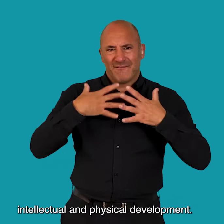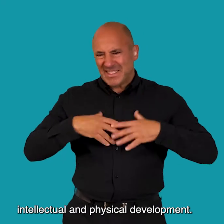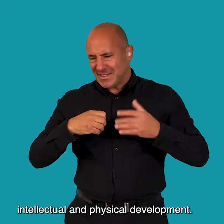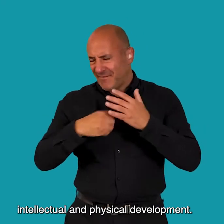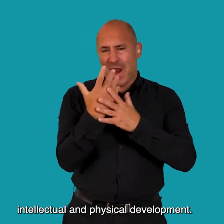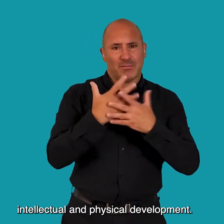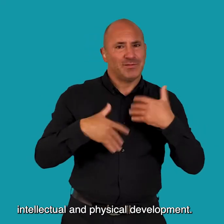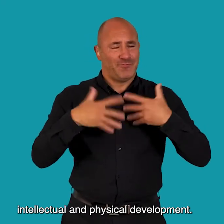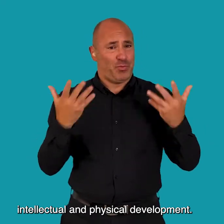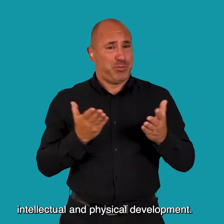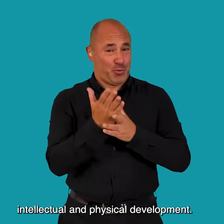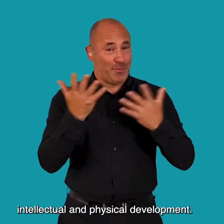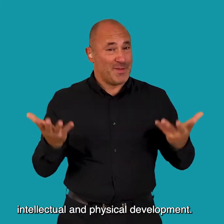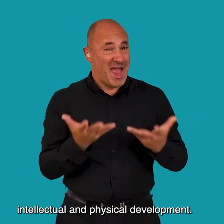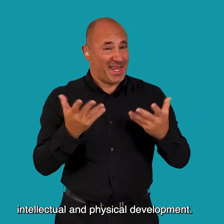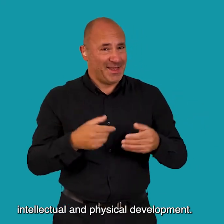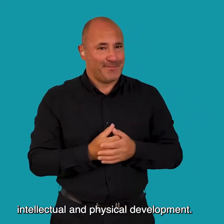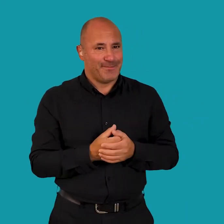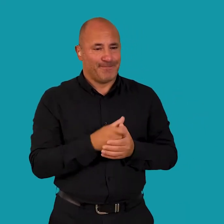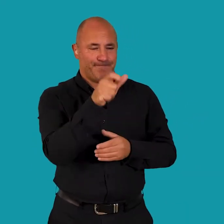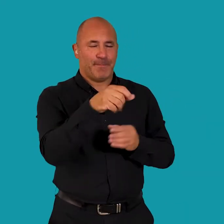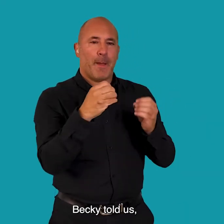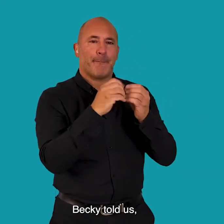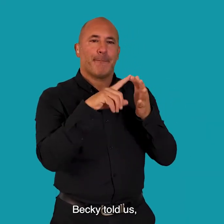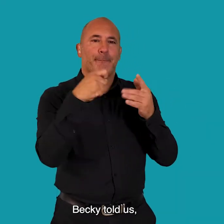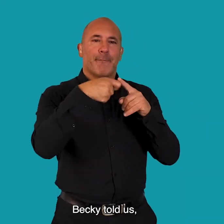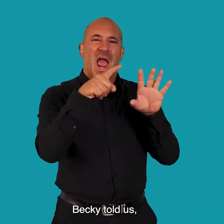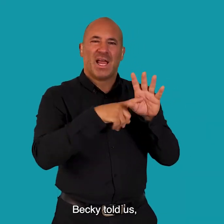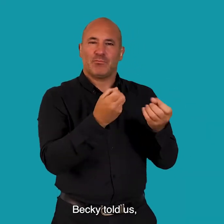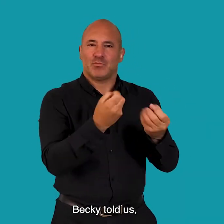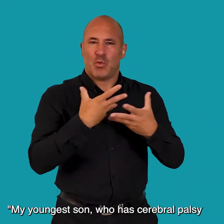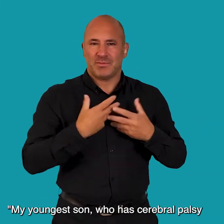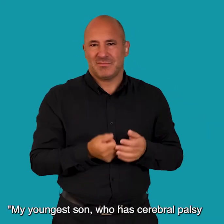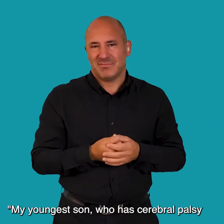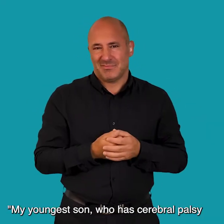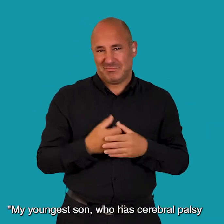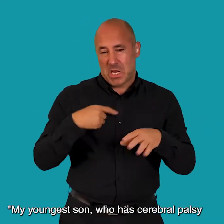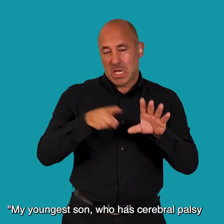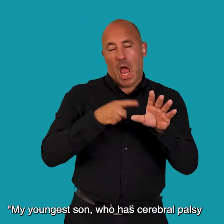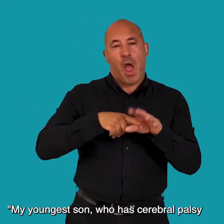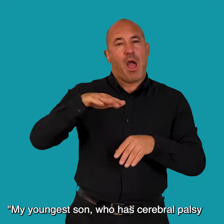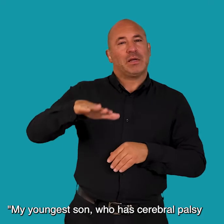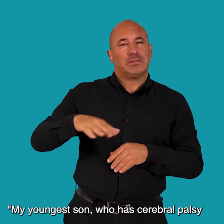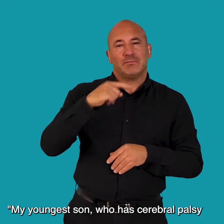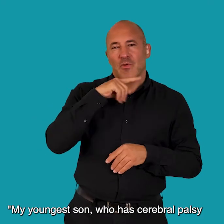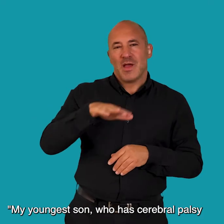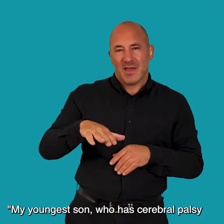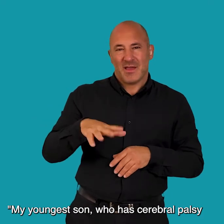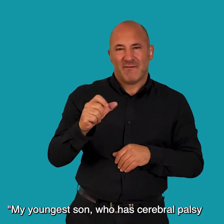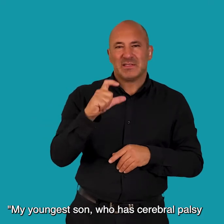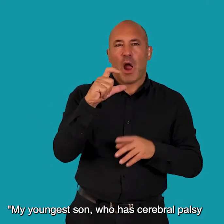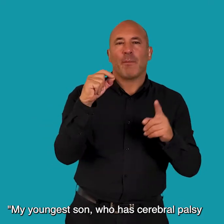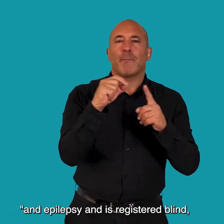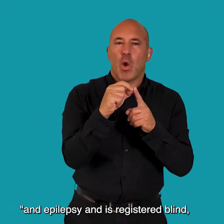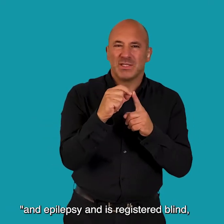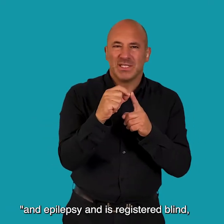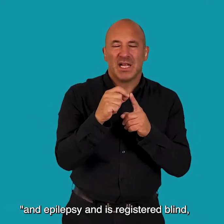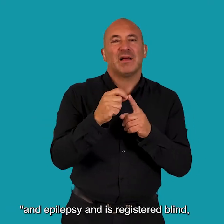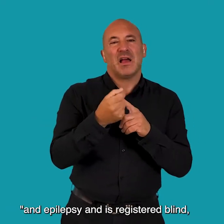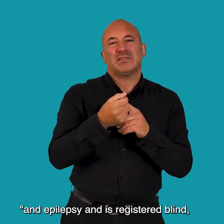intellectual and physical development. Becky told us, "My youngest son, who has cerebral palsy and epilepsy